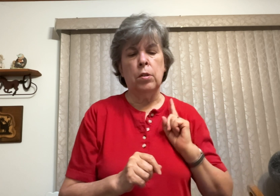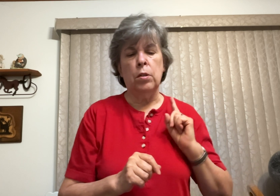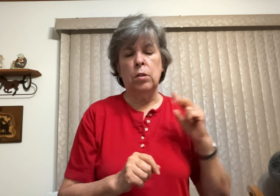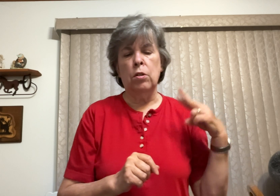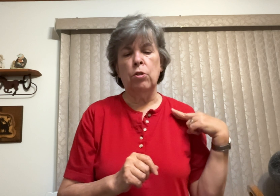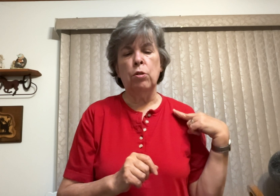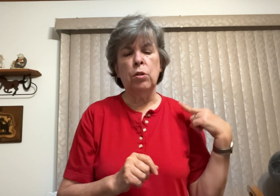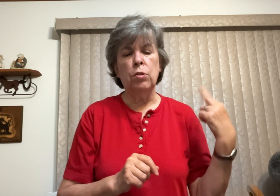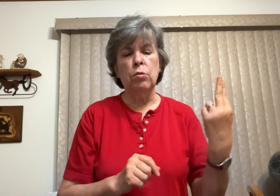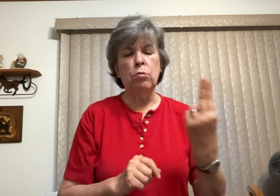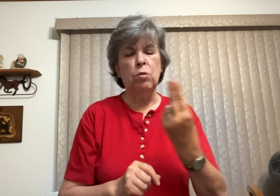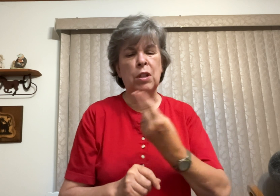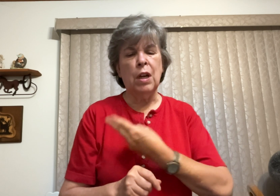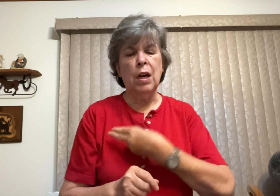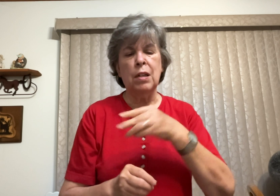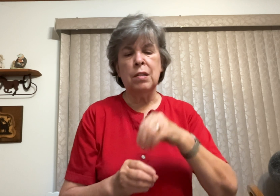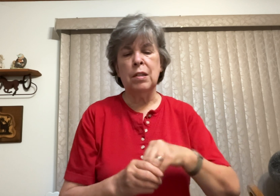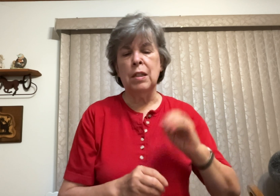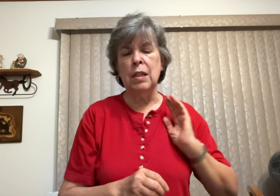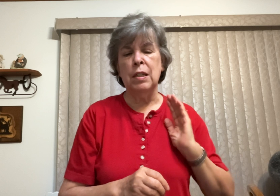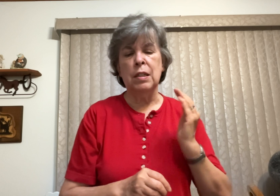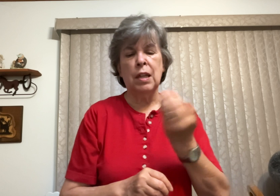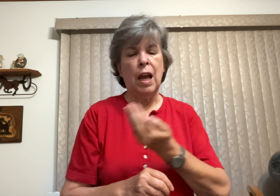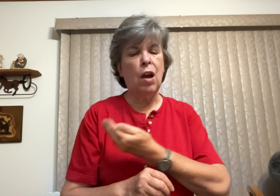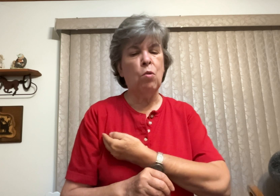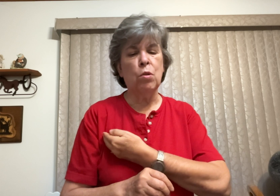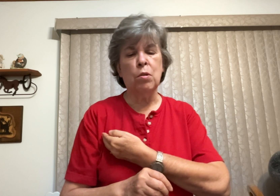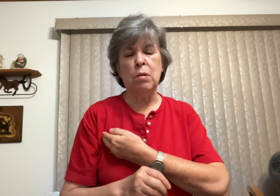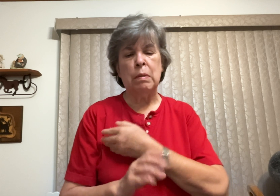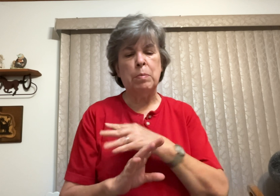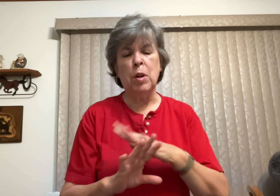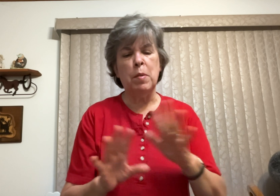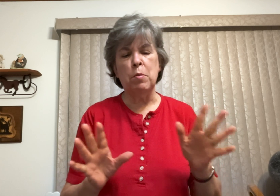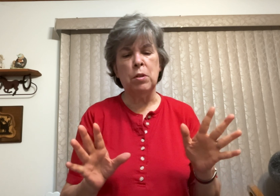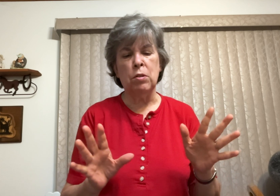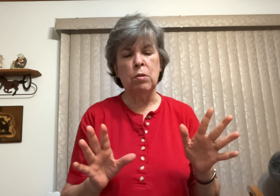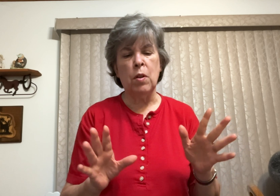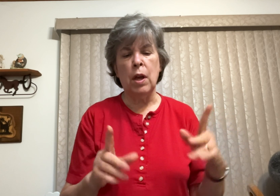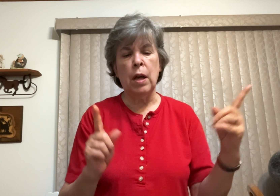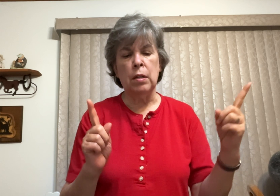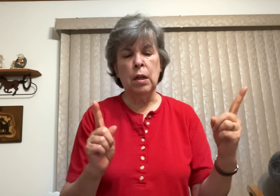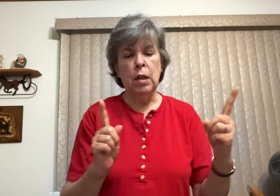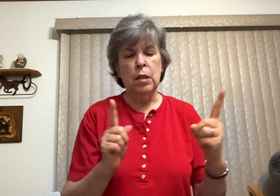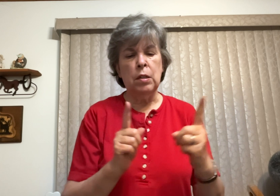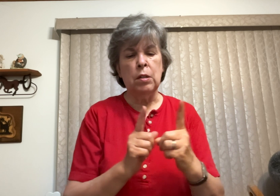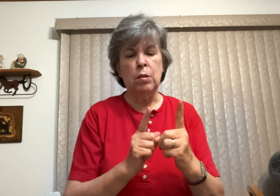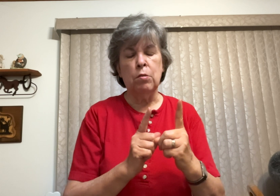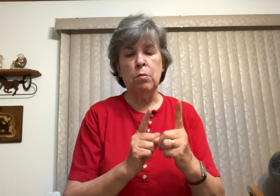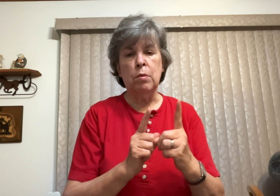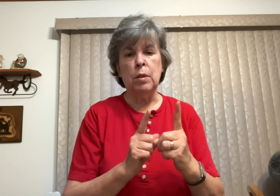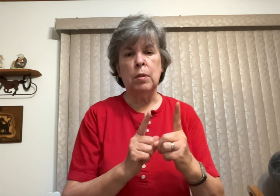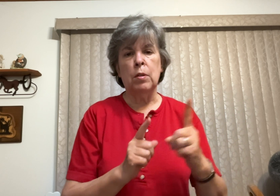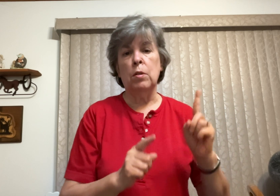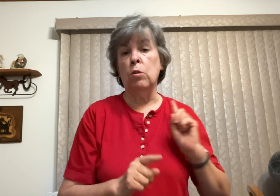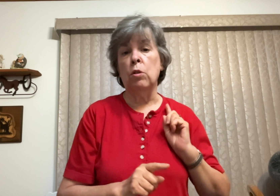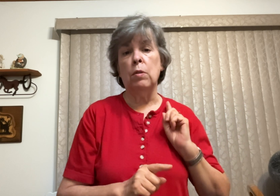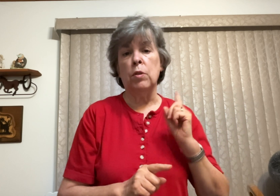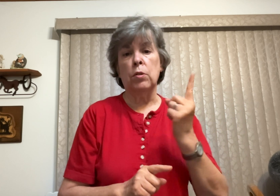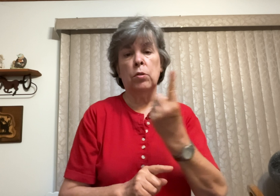you know, you can do the us, in, our. I probably wouldn't do all that. You know, you could even just